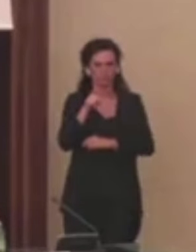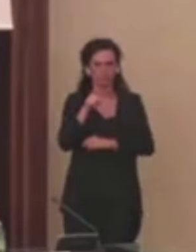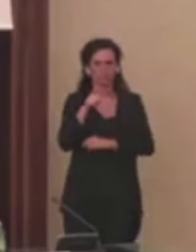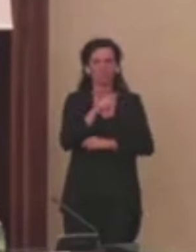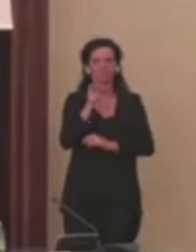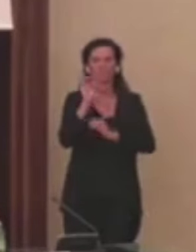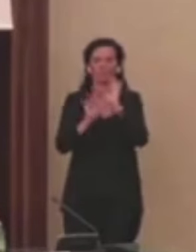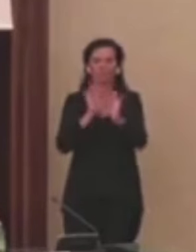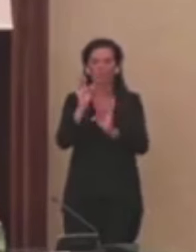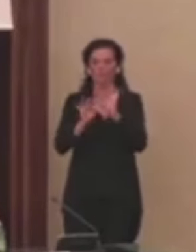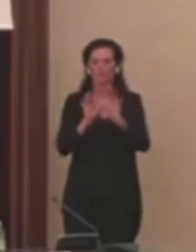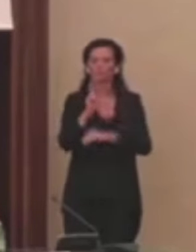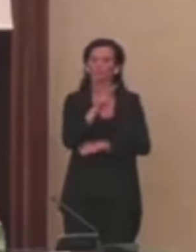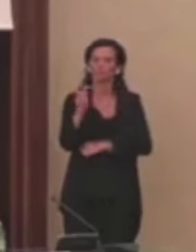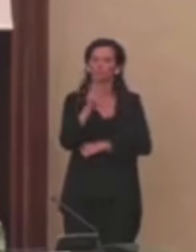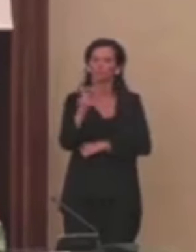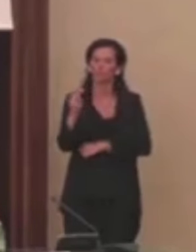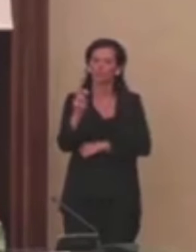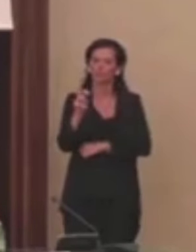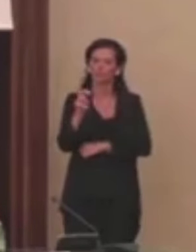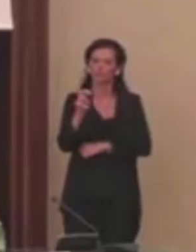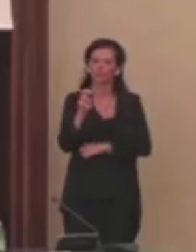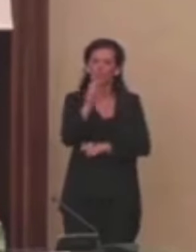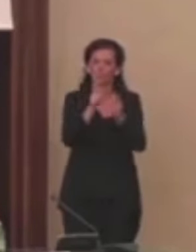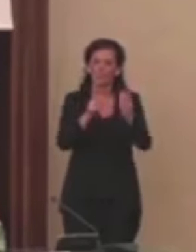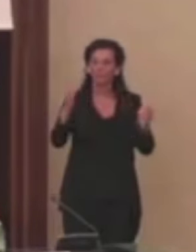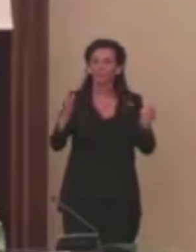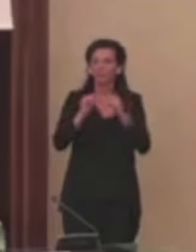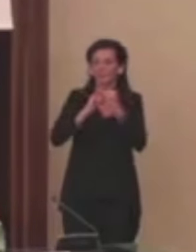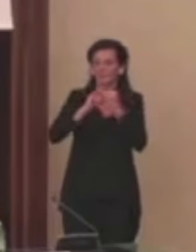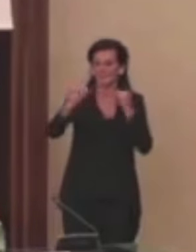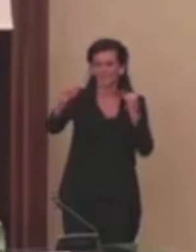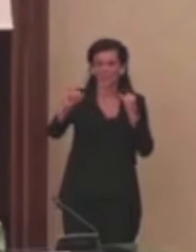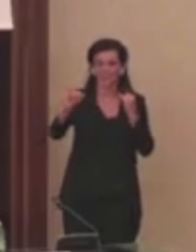he cured 200 people remotely